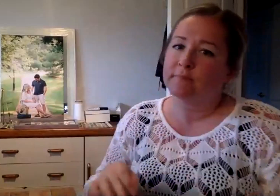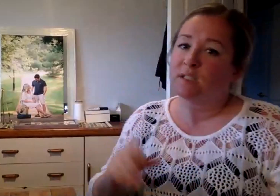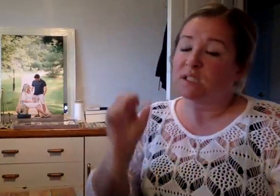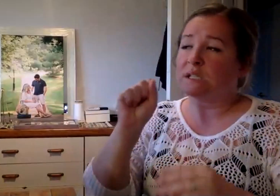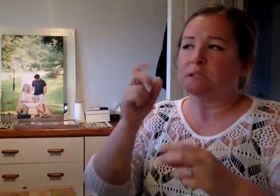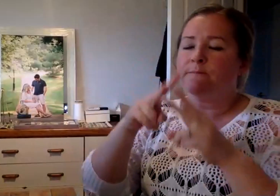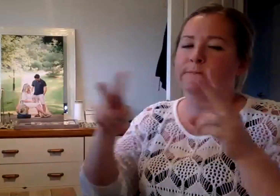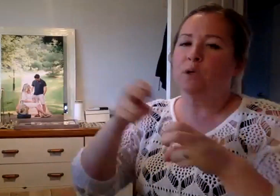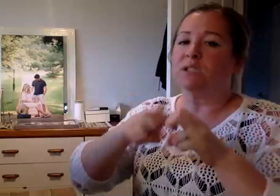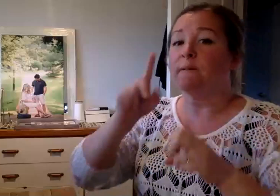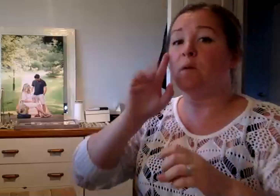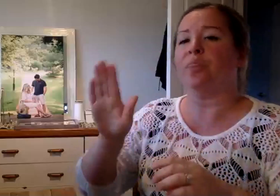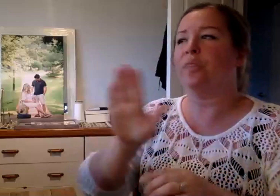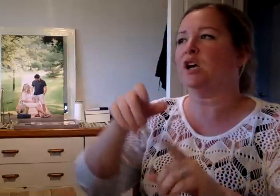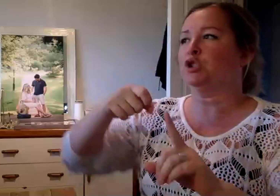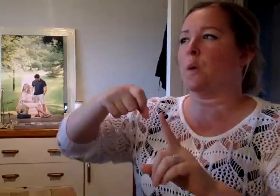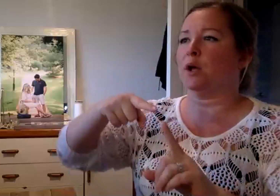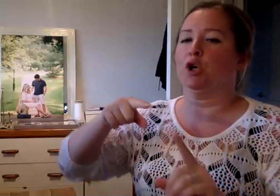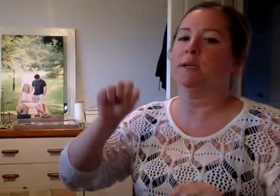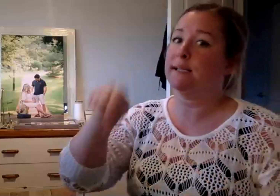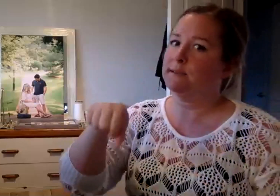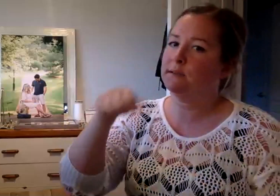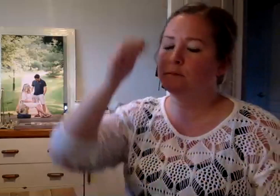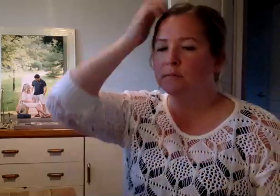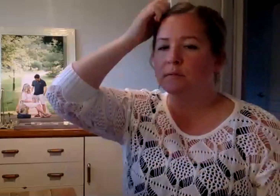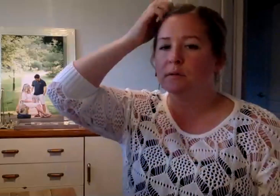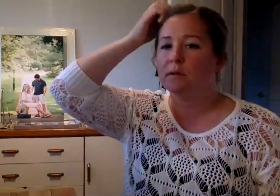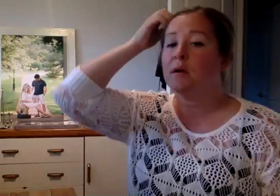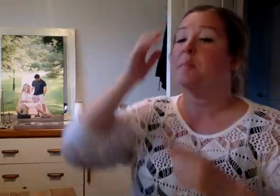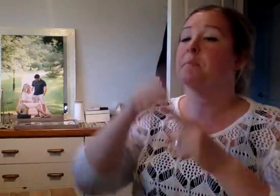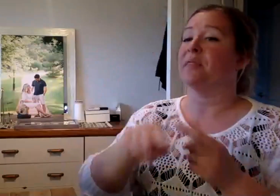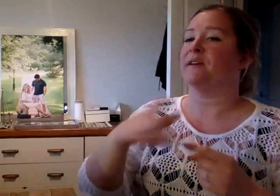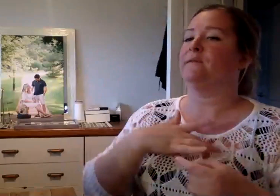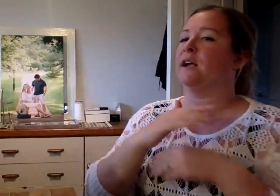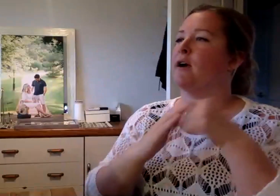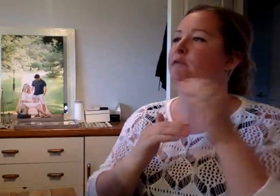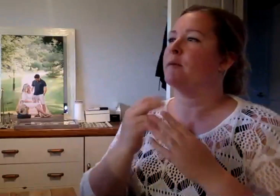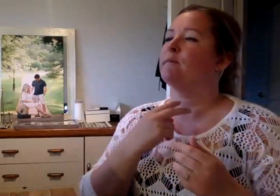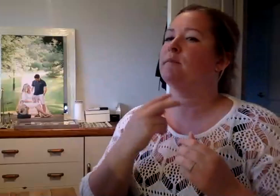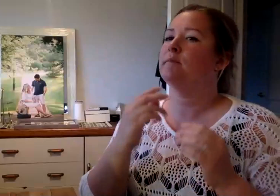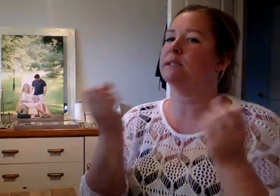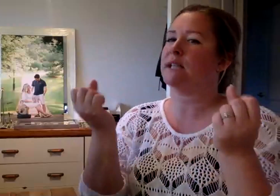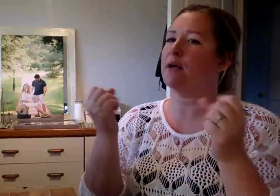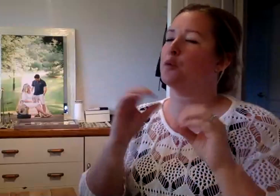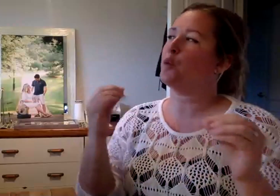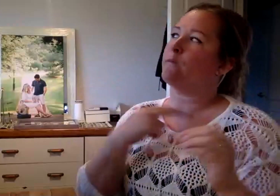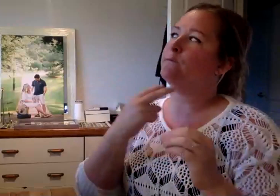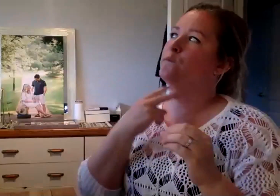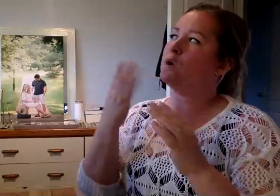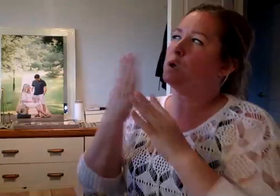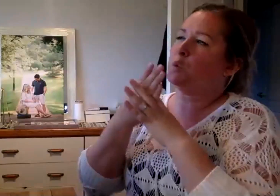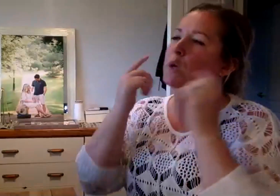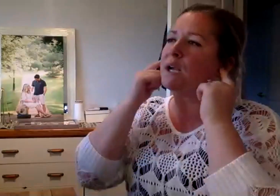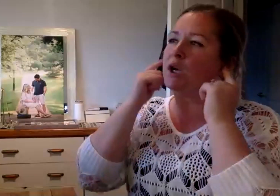signs one-on-one or group. It's very difficult for them, and sometimes voice and sounds are triggers for them. but they feel comfortable